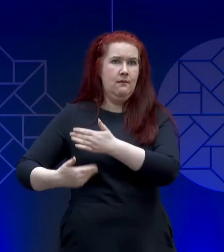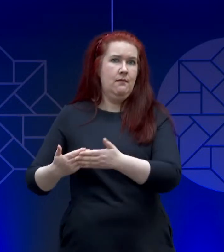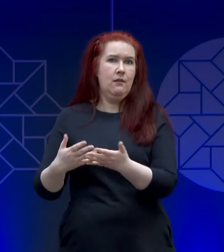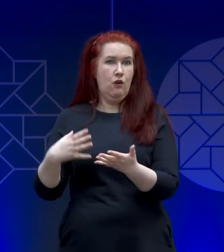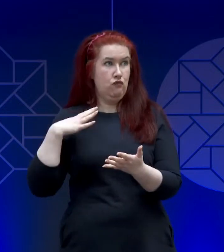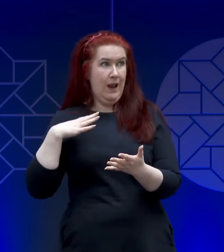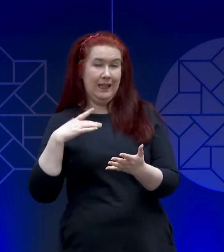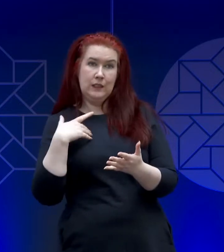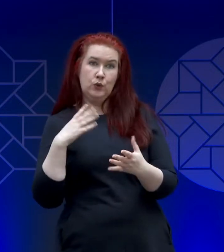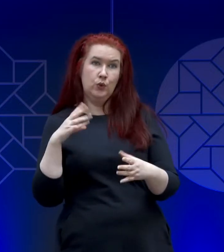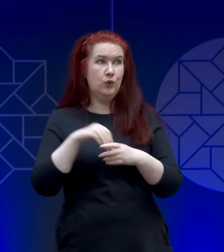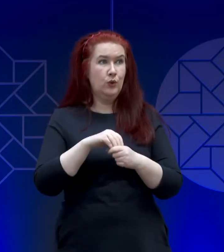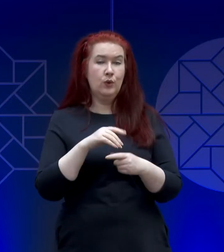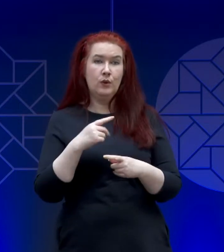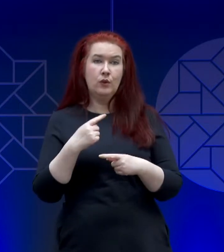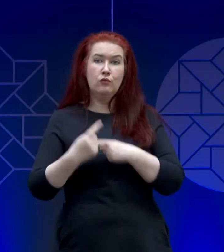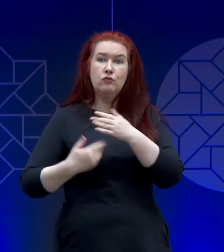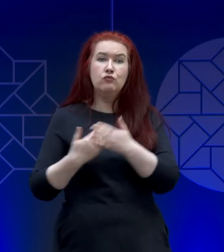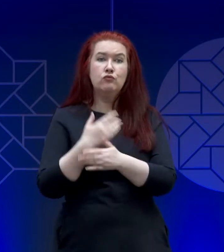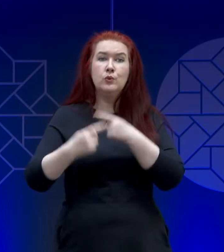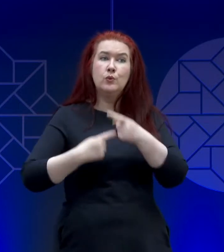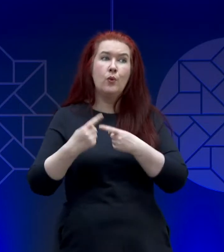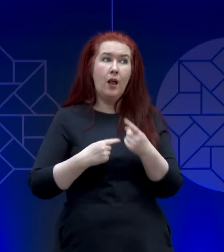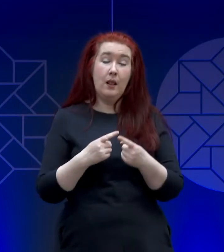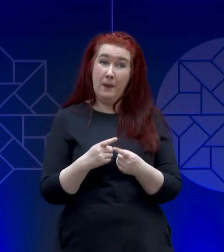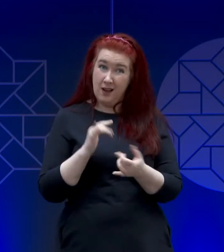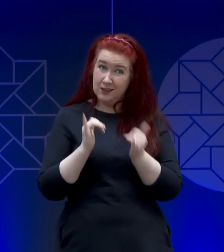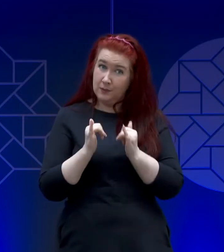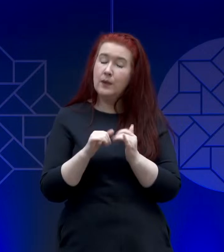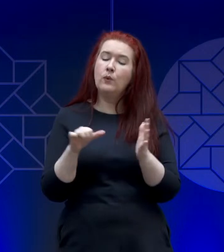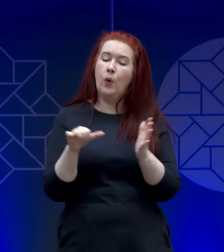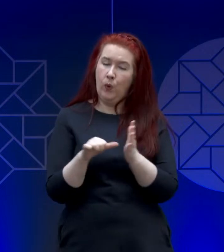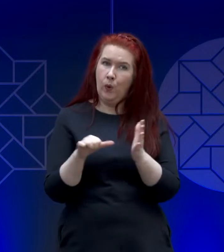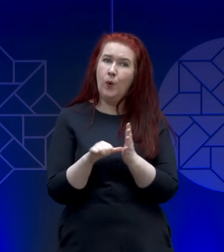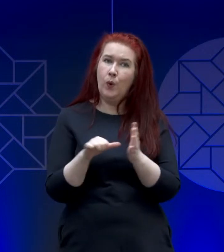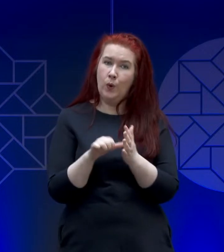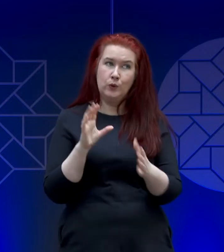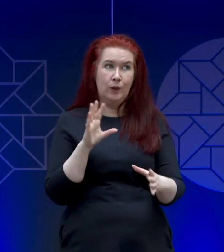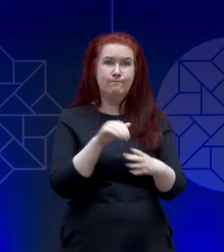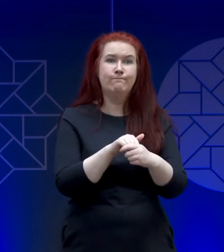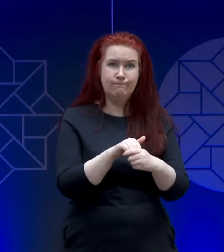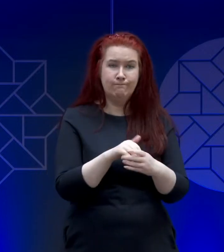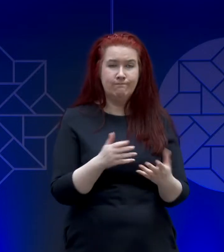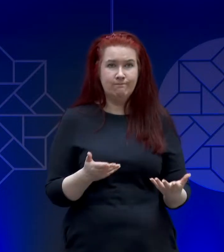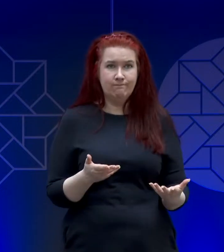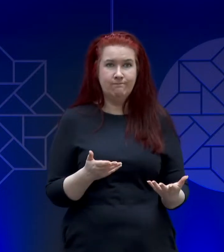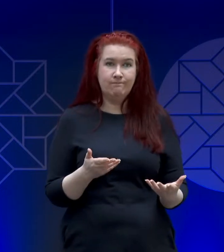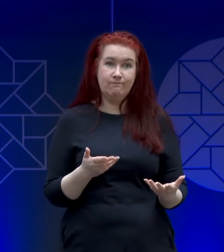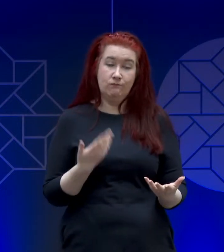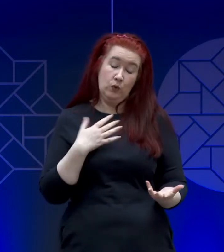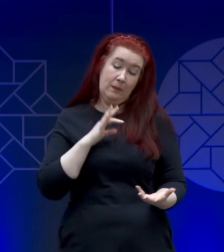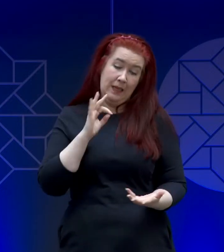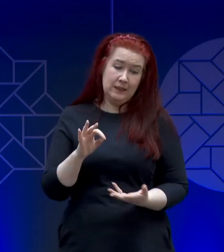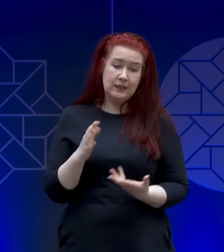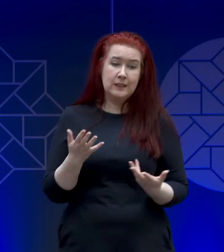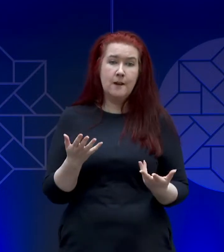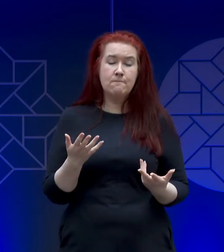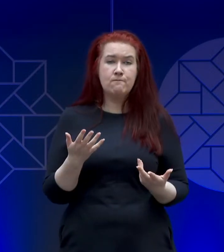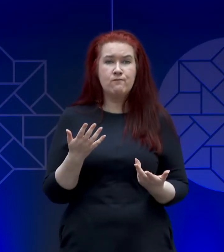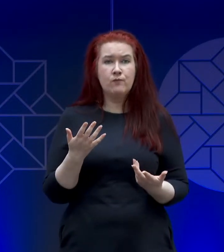renewal agenda, but at times it can be extremely difficult to do that. So I guess I'd be looking not just